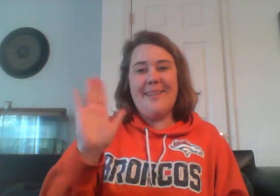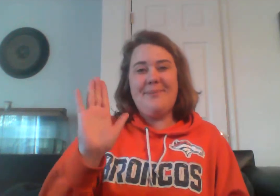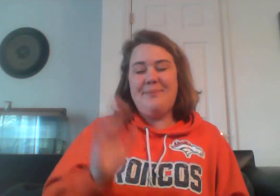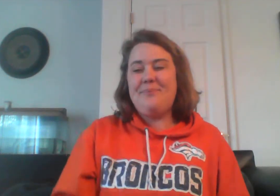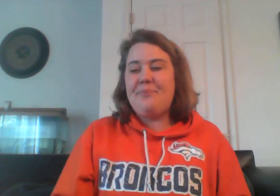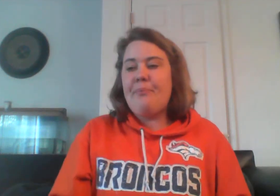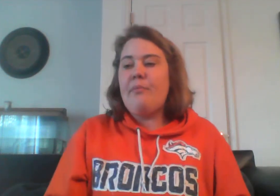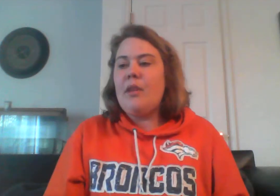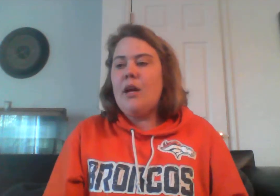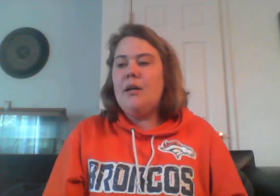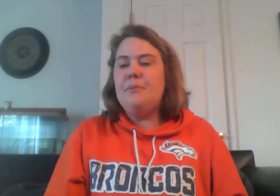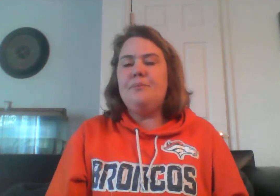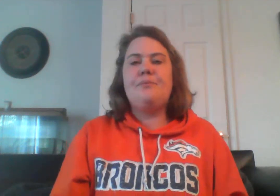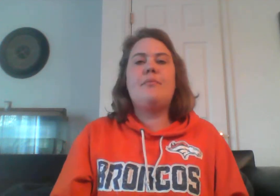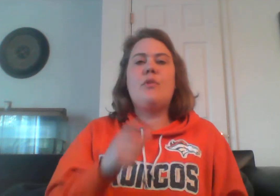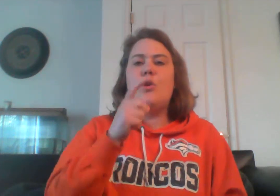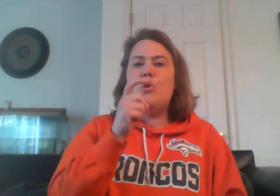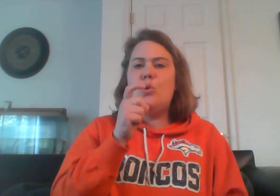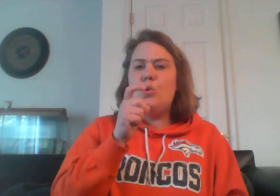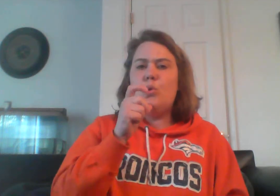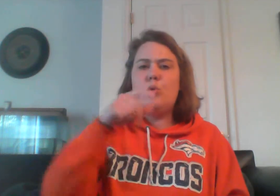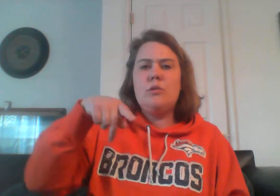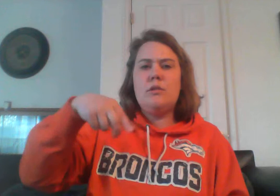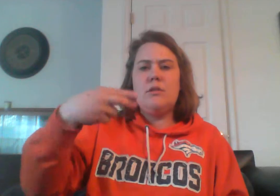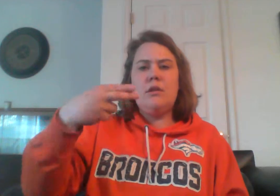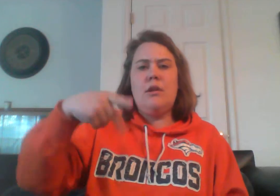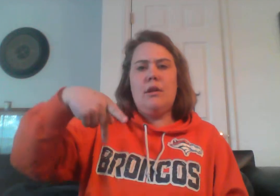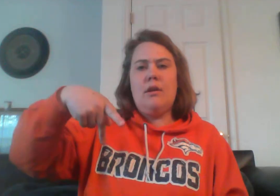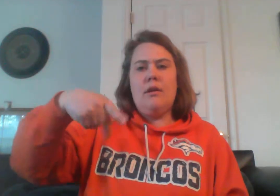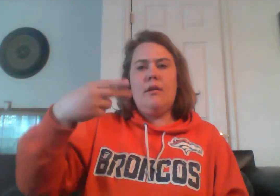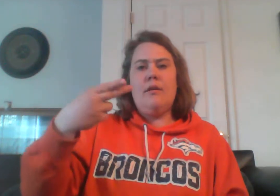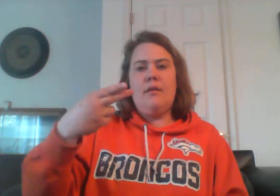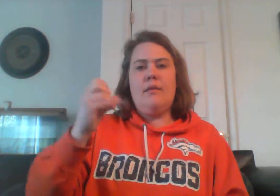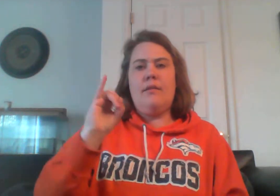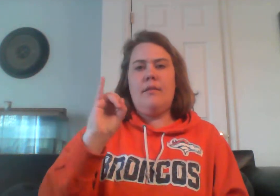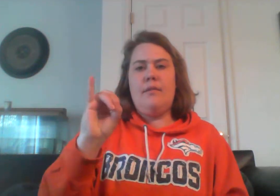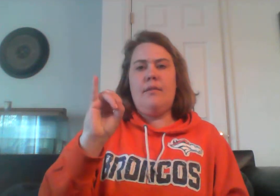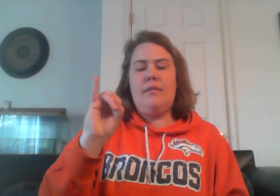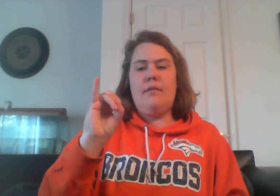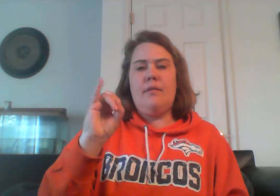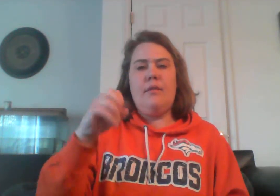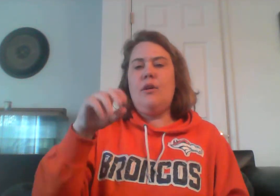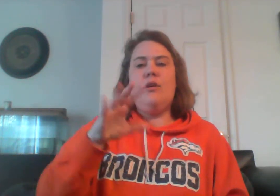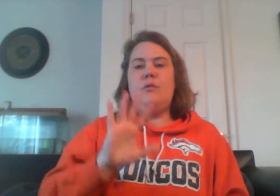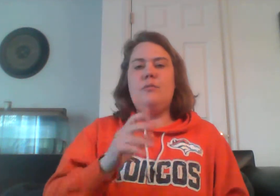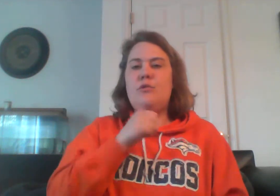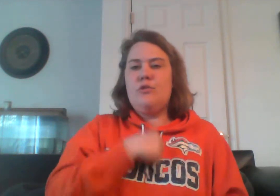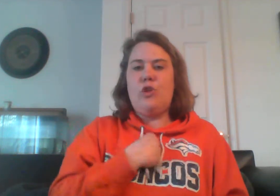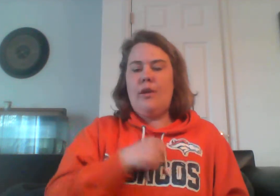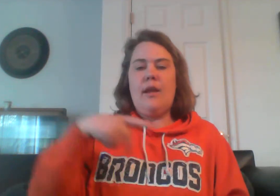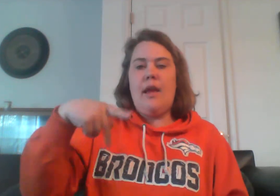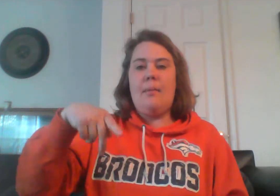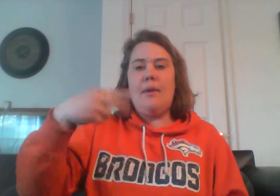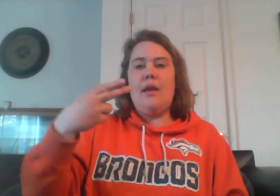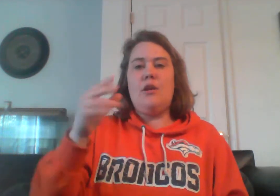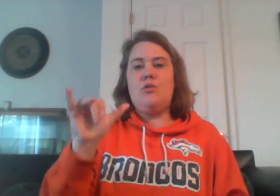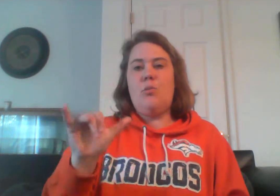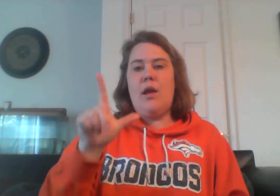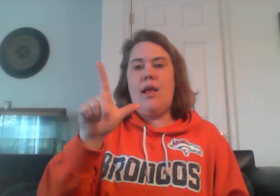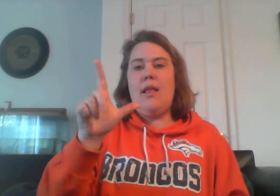My day hasn't started until I've gone to Holtlook. Great brands, all at amazing prices. And every day, there's something new